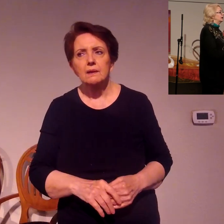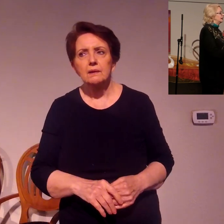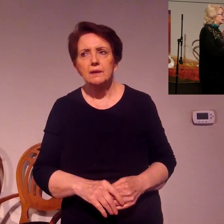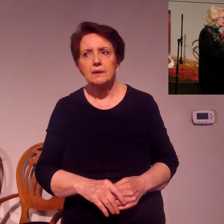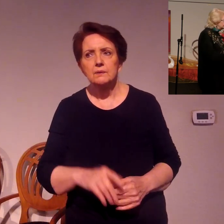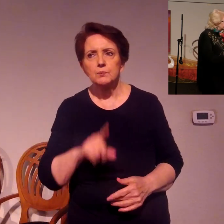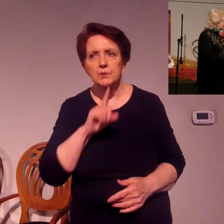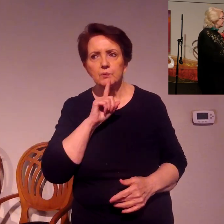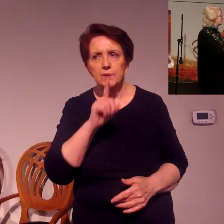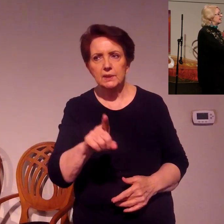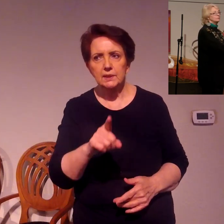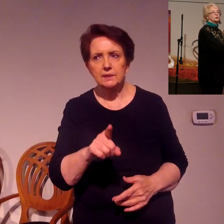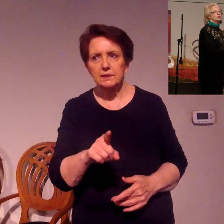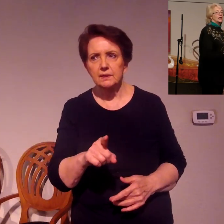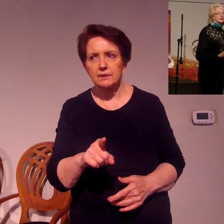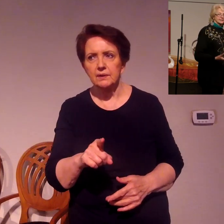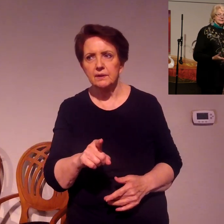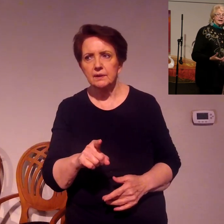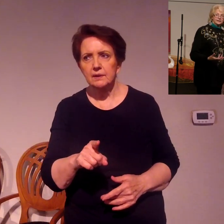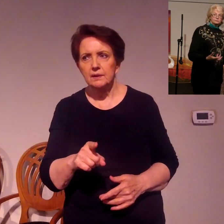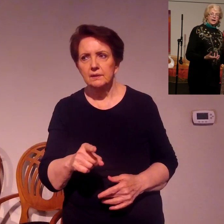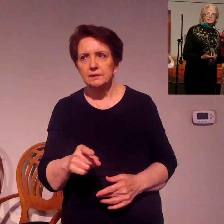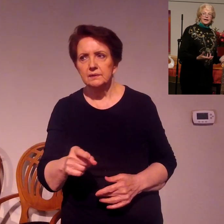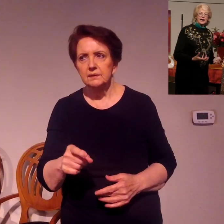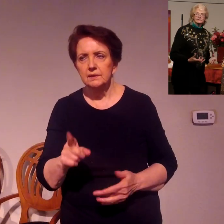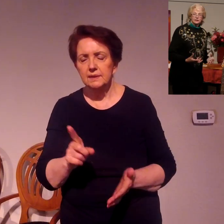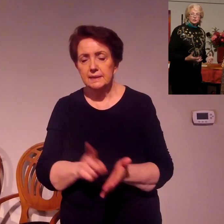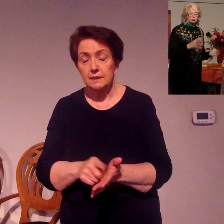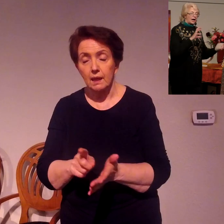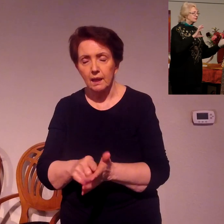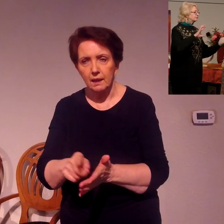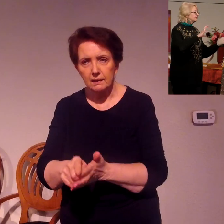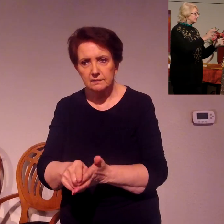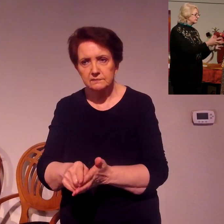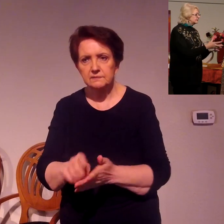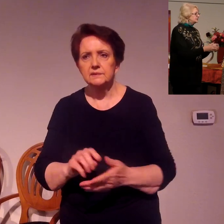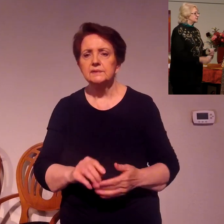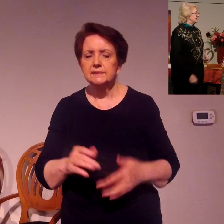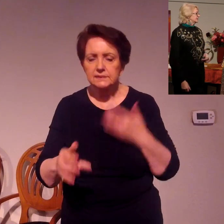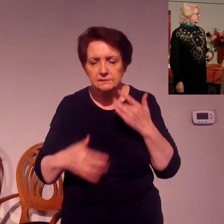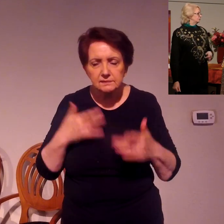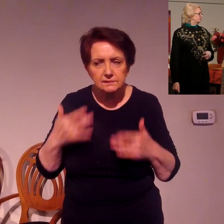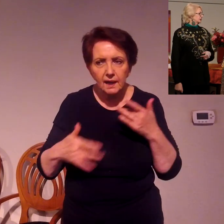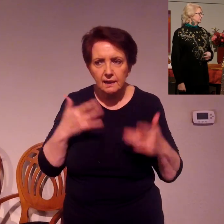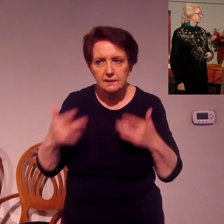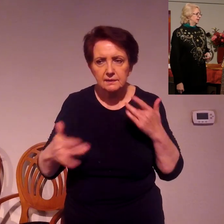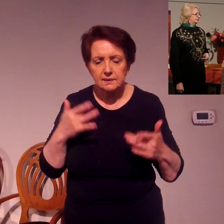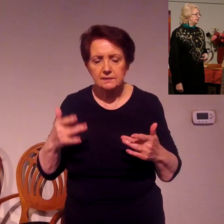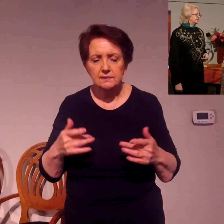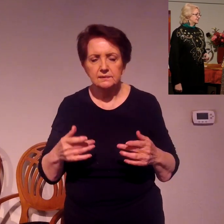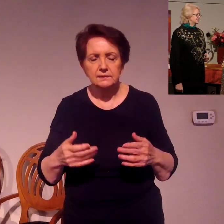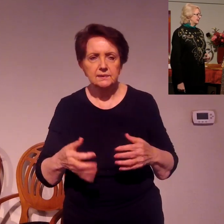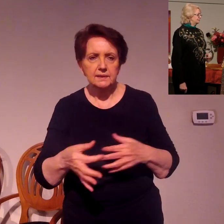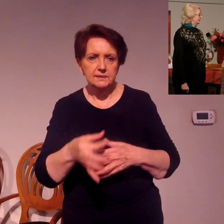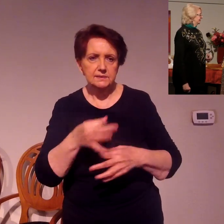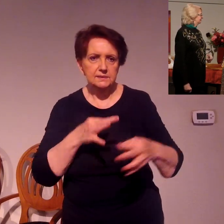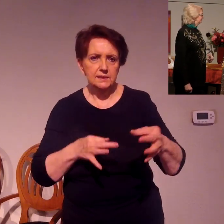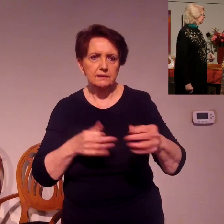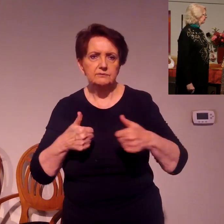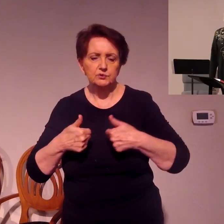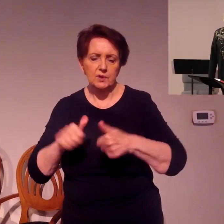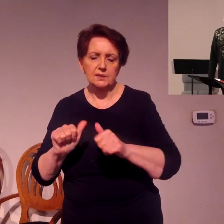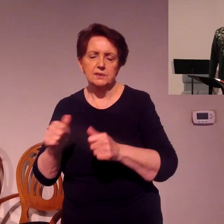truly enamored and excited by that, rather than these things that we've talked about needing to stop?